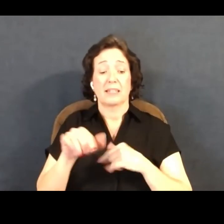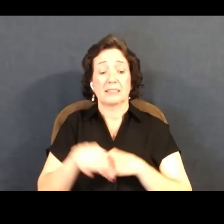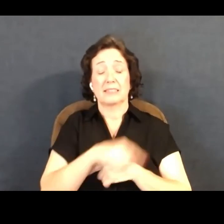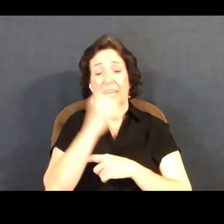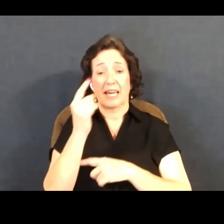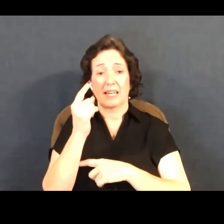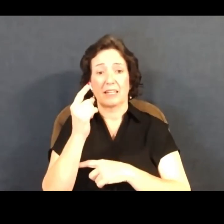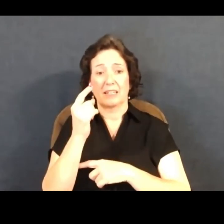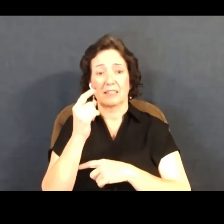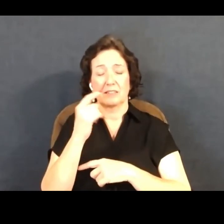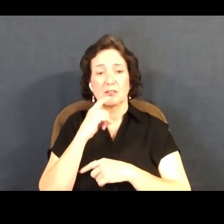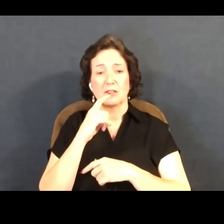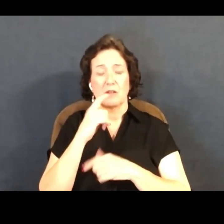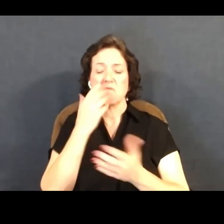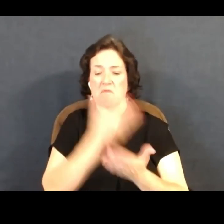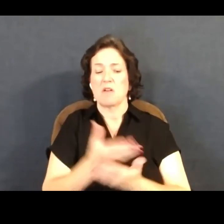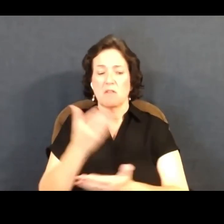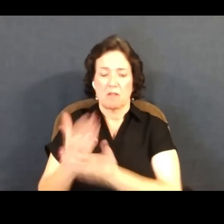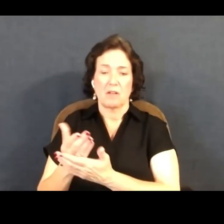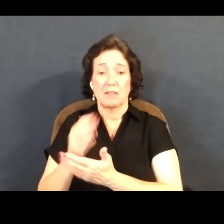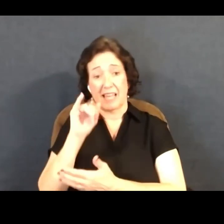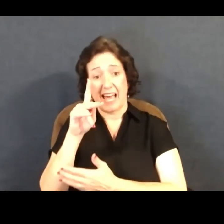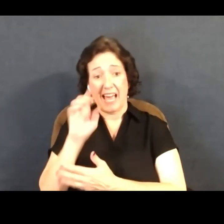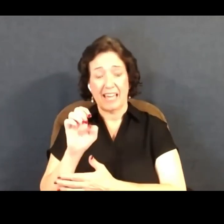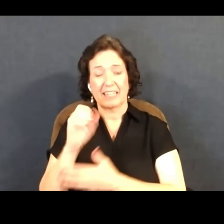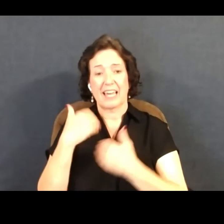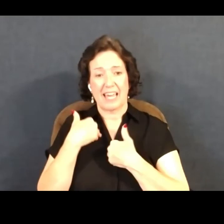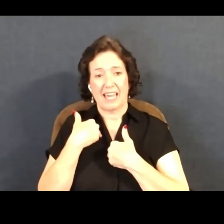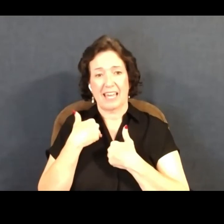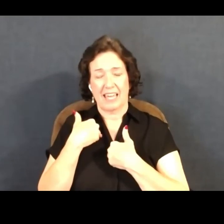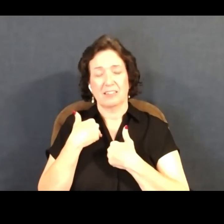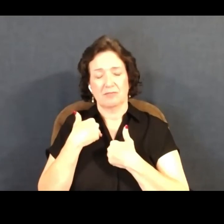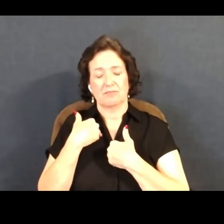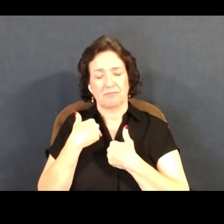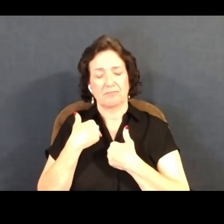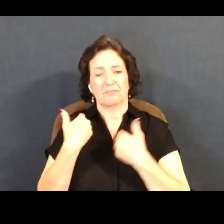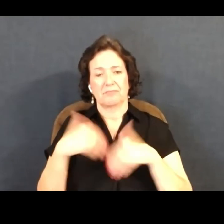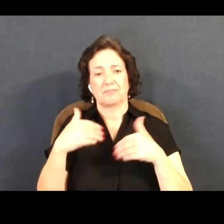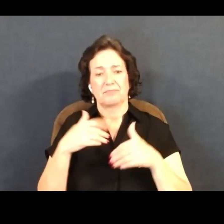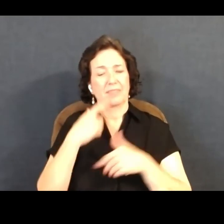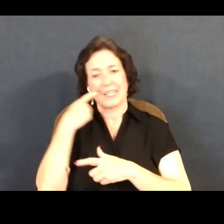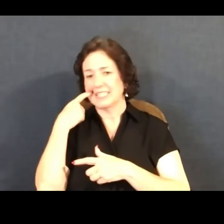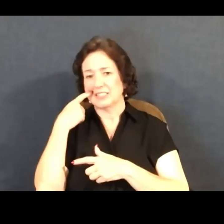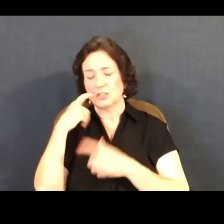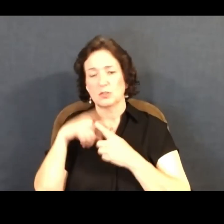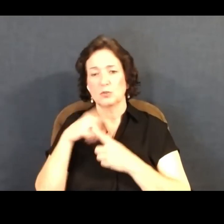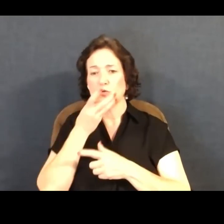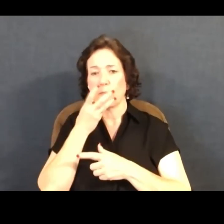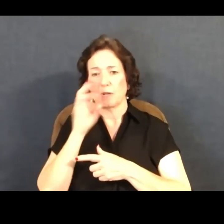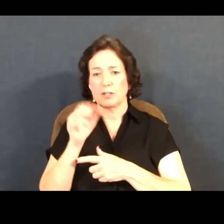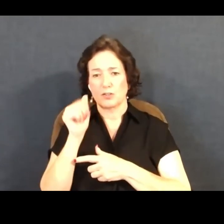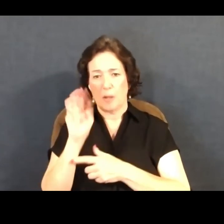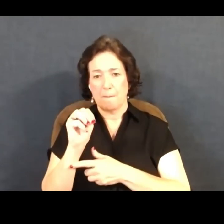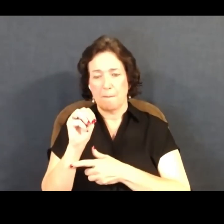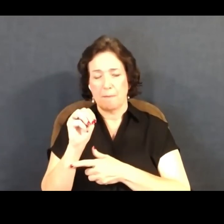certainly verified for us that Ike definitely had a addiction to strawberry jam. And